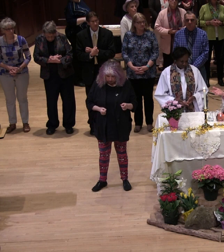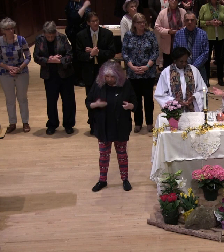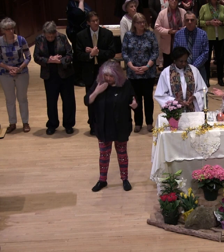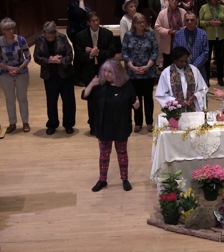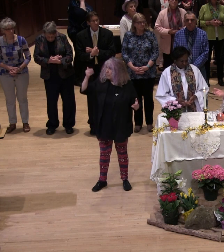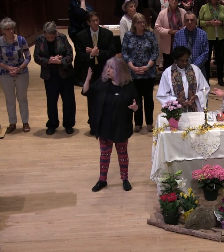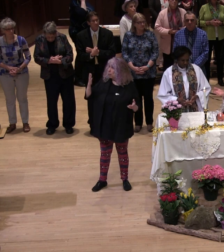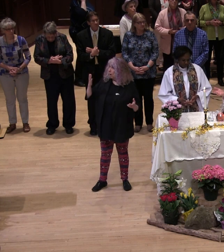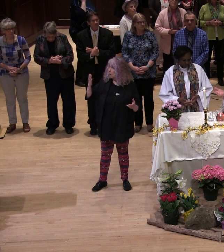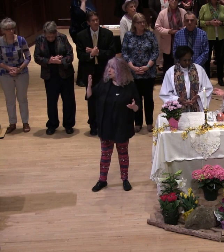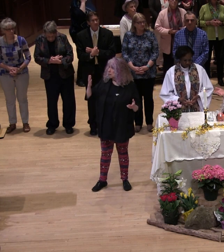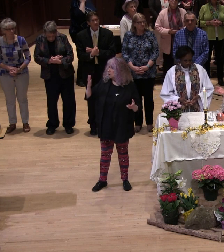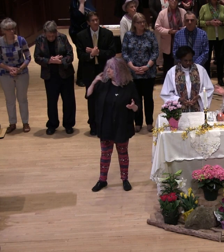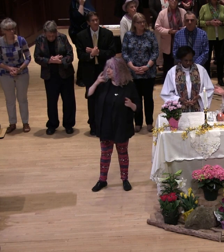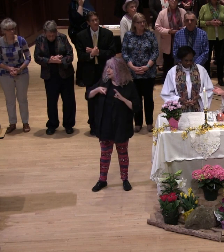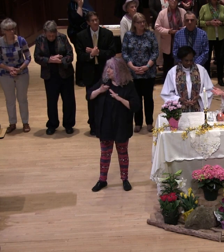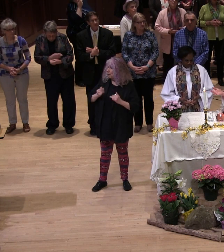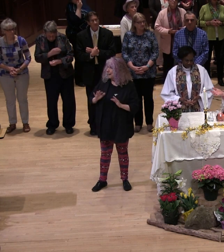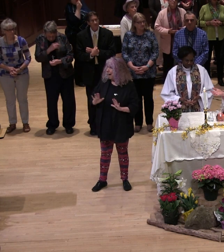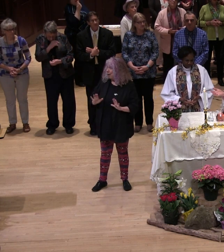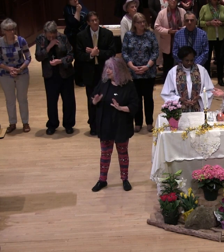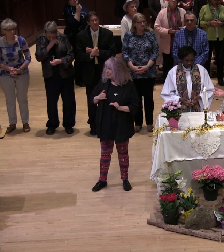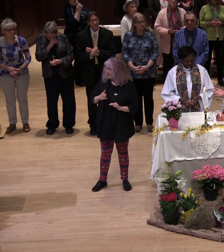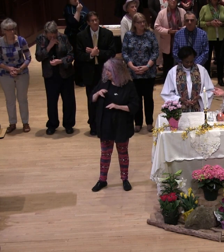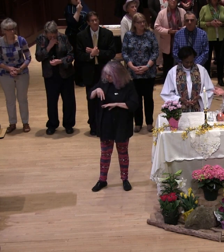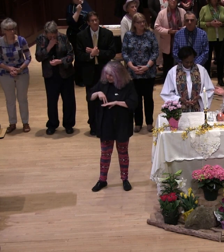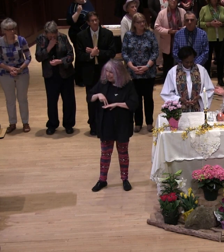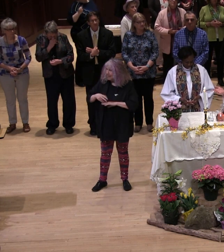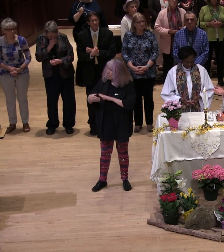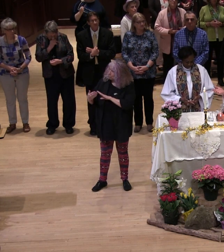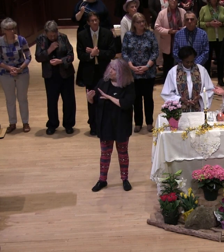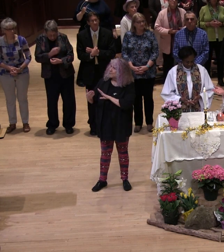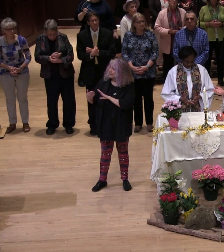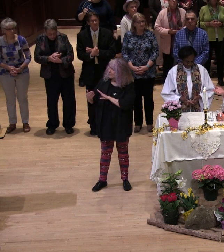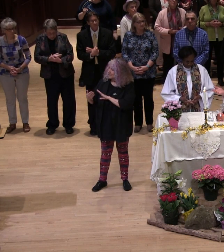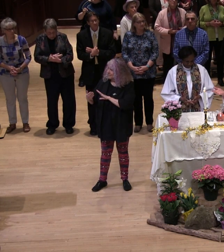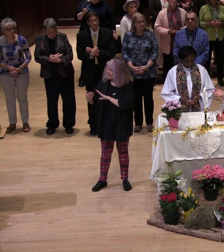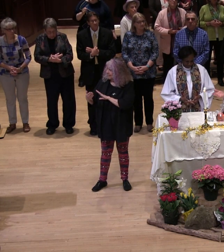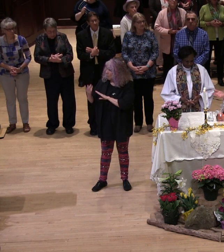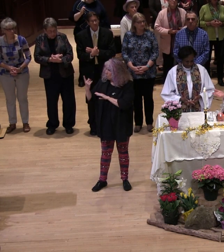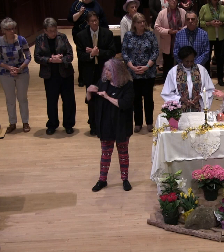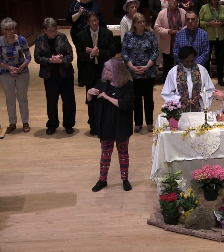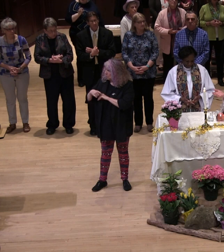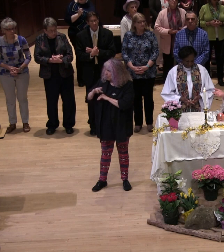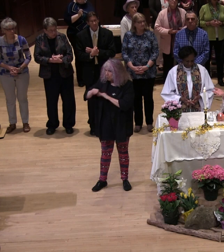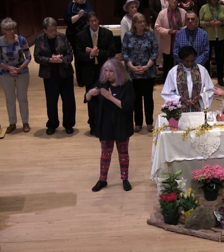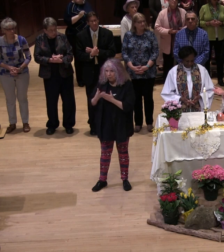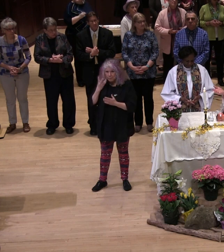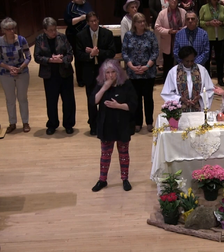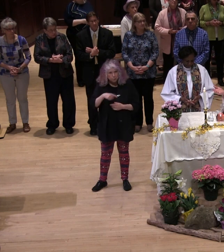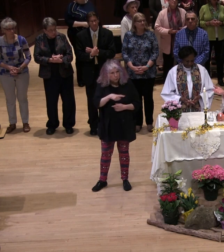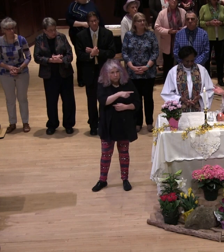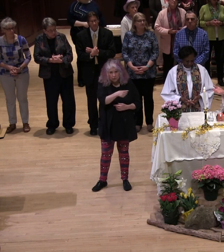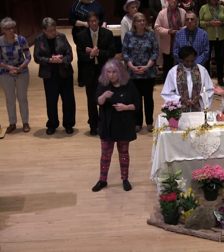Thank you, God, for this moment right here, being able to stand in your presence one more time with all these beautiful